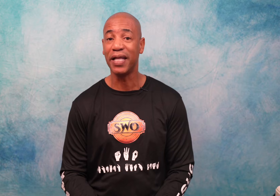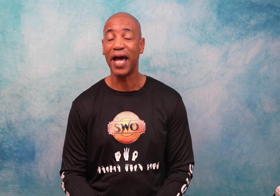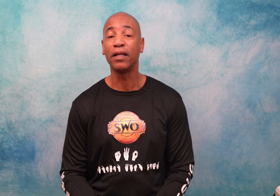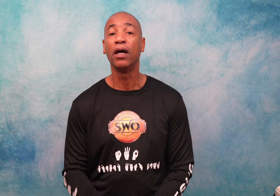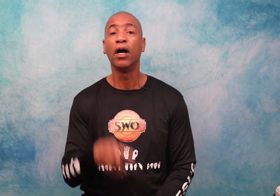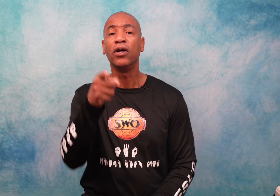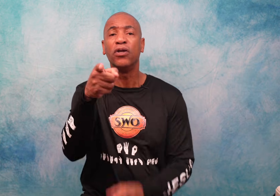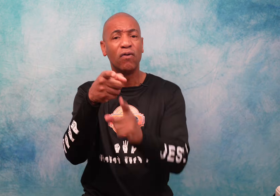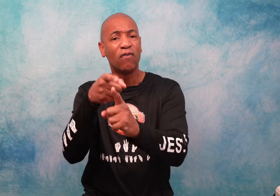that,